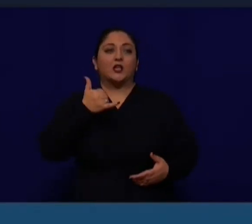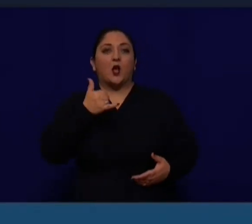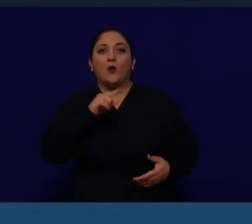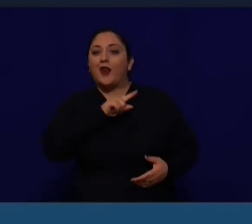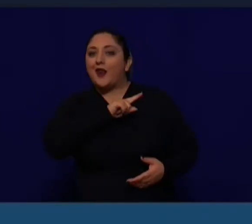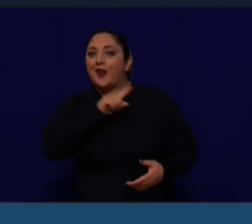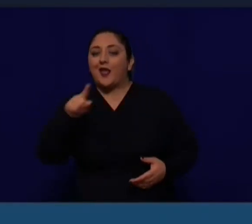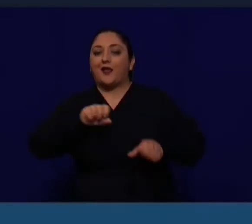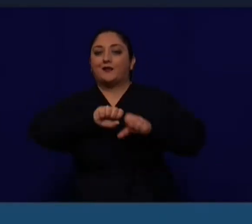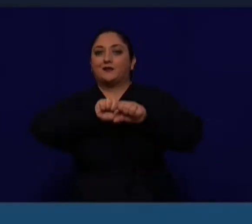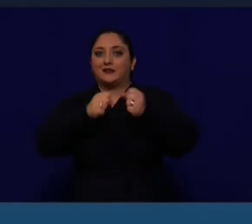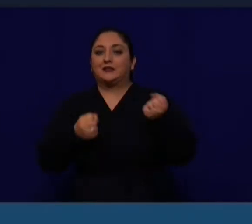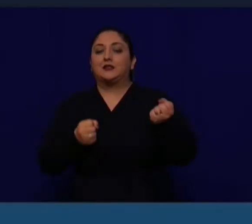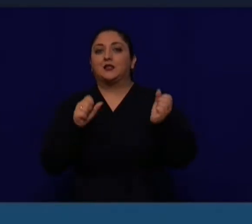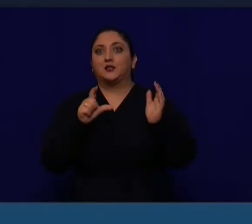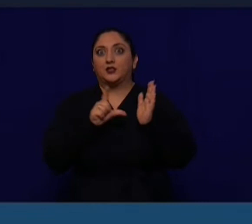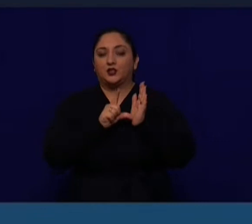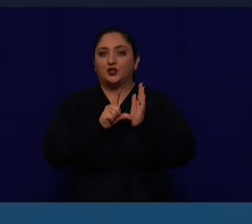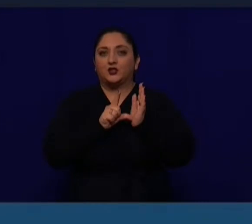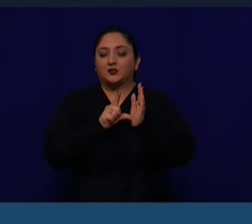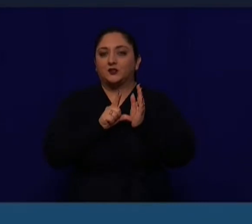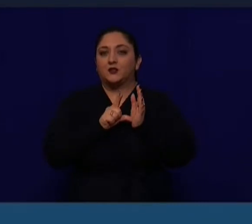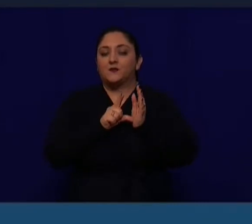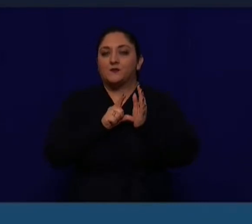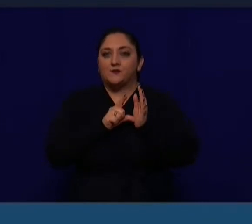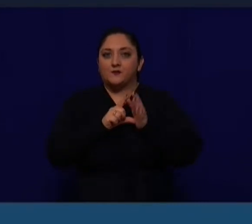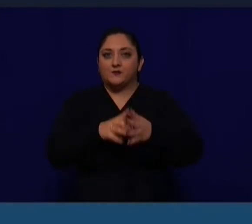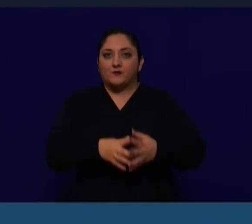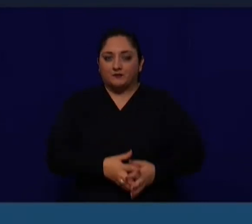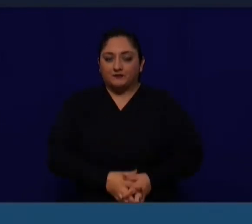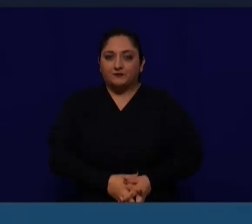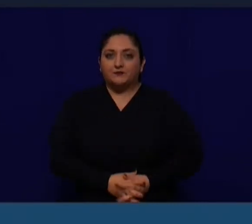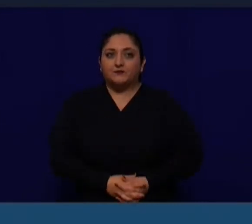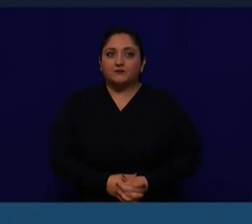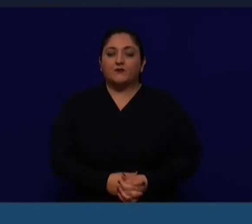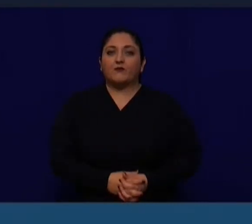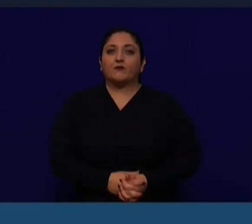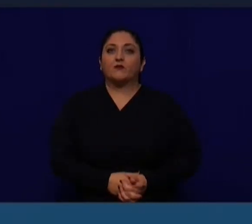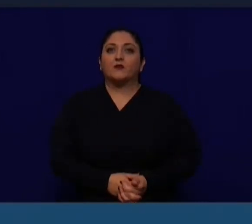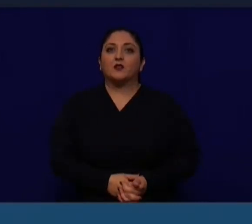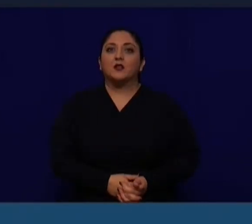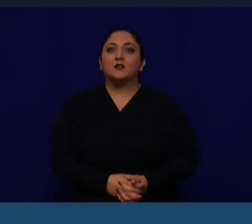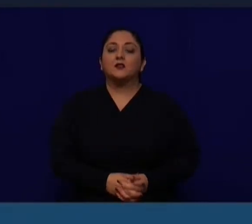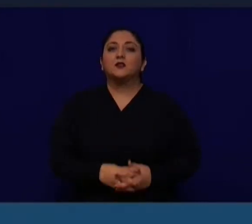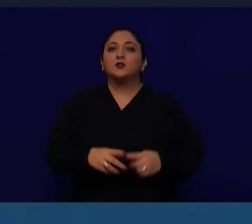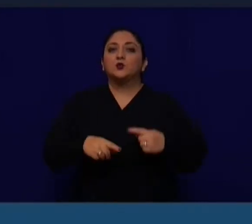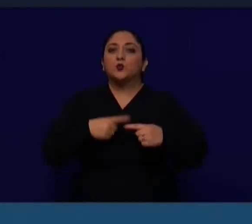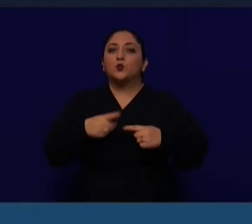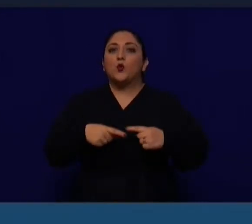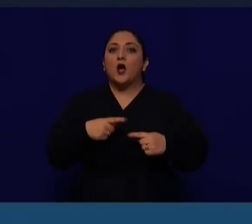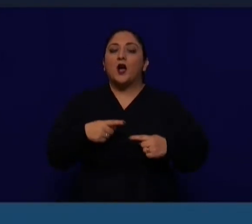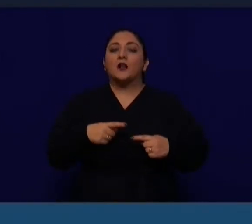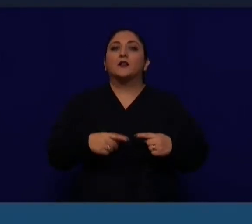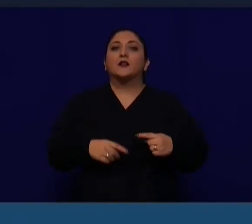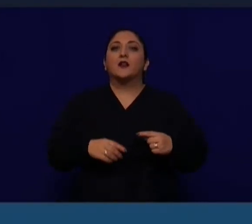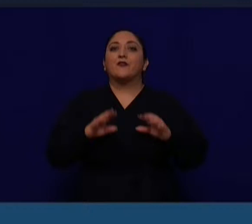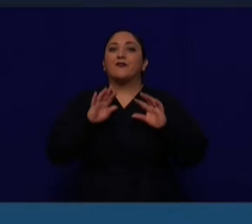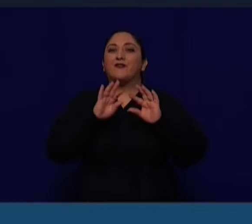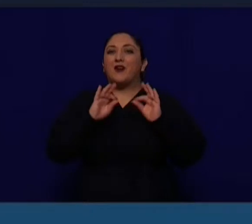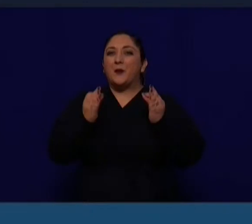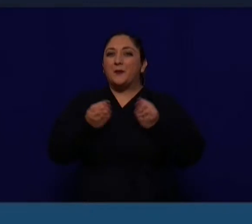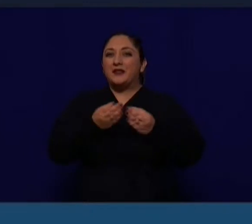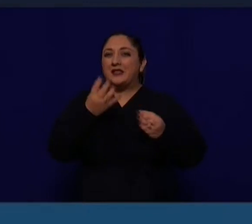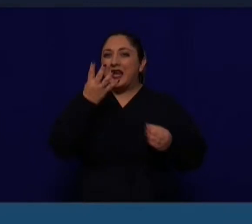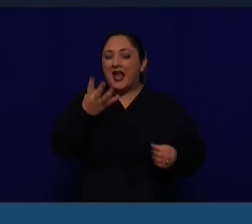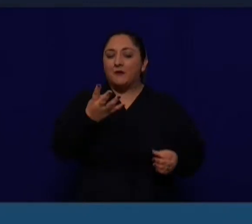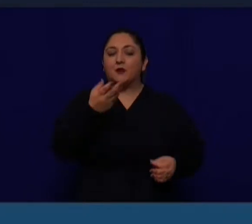dawn qegħdin jimxu mal-standards li hemm hemmhekk. Fuq il-situazzjoni tal-households, naħseb tajjeb klarifikajta ma nerġgħu nagħmlu